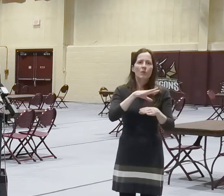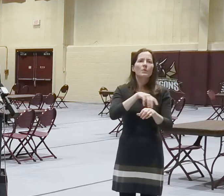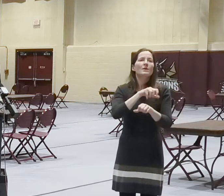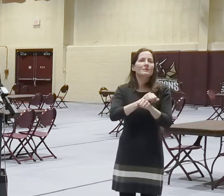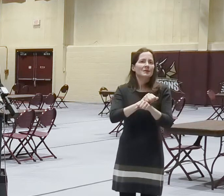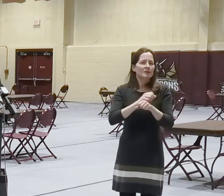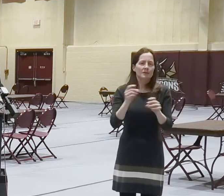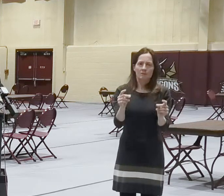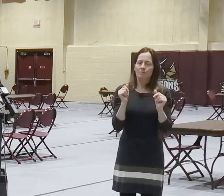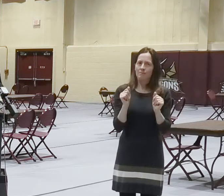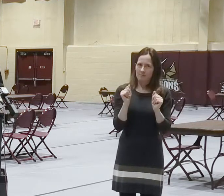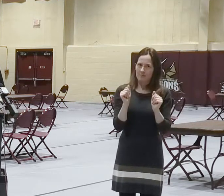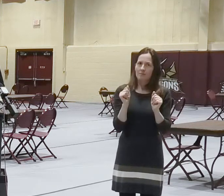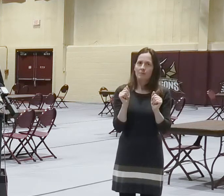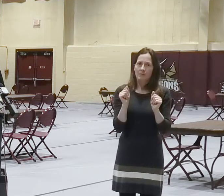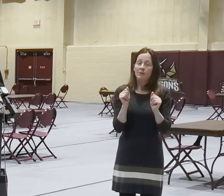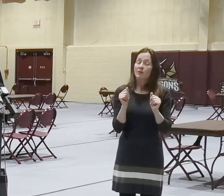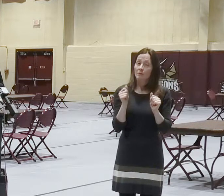than